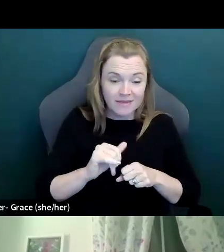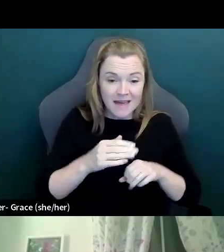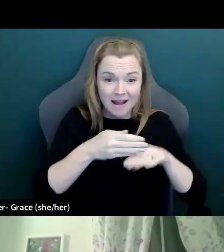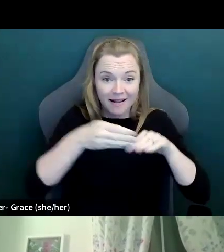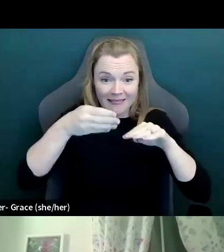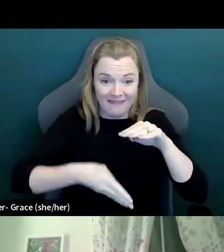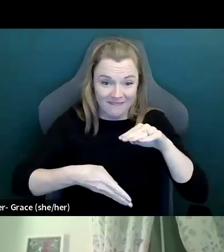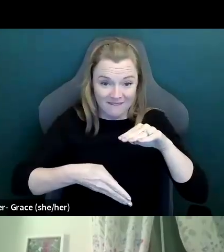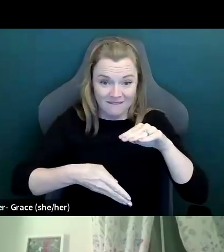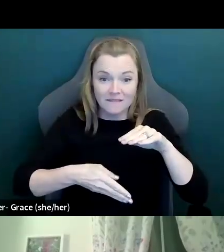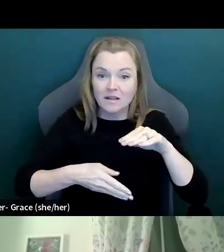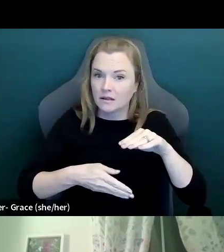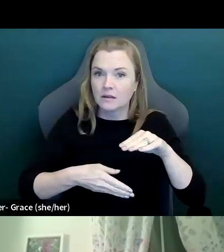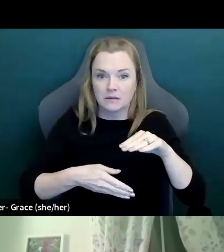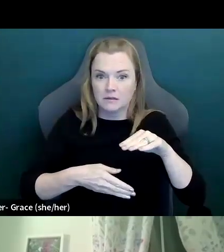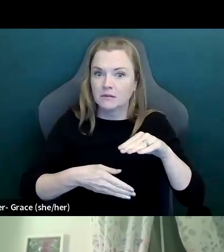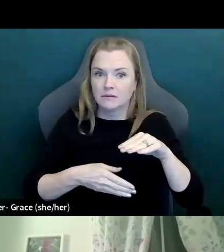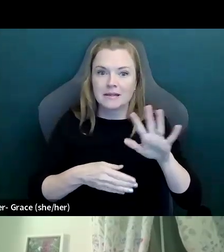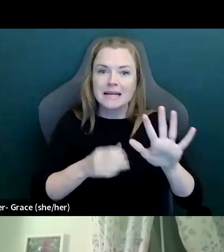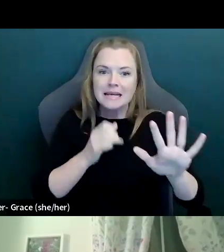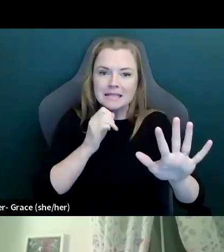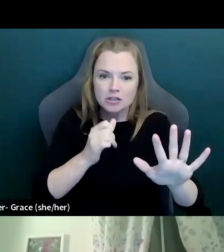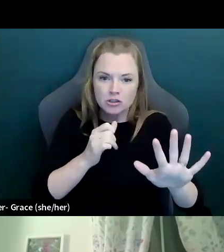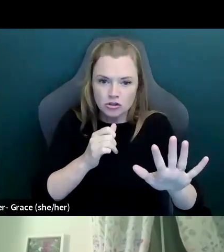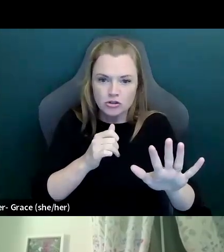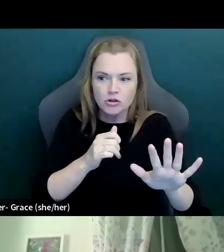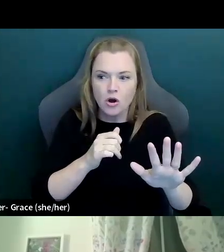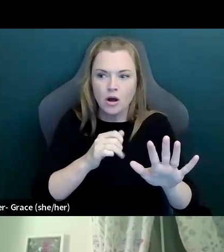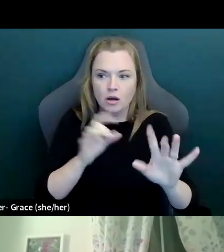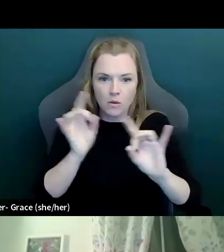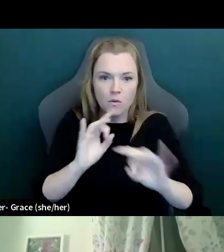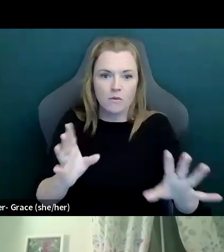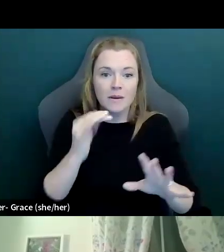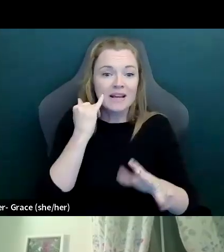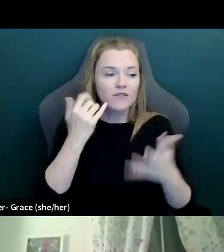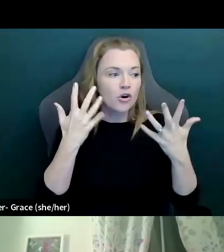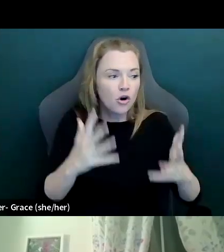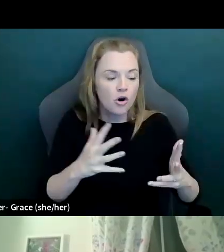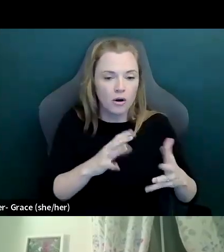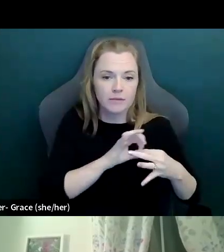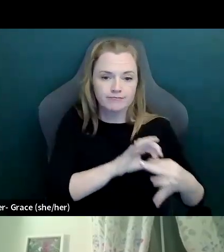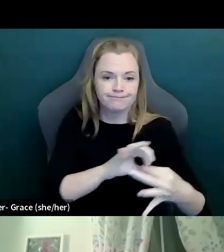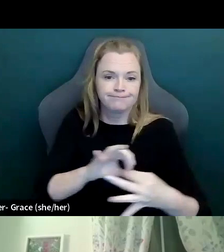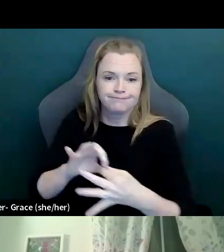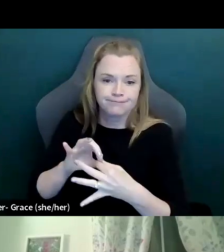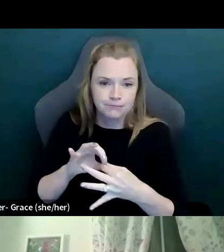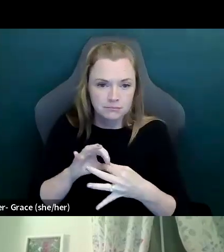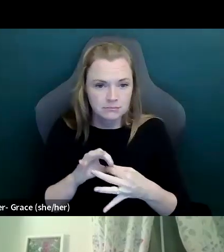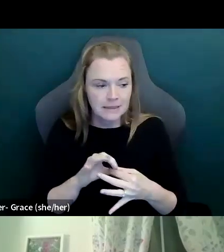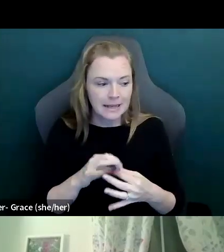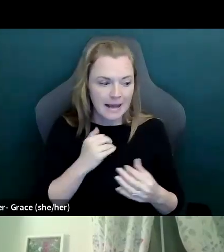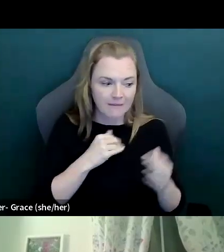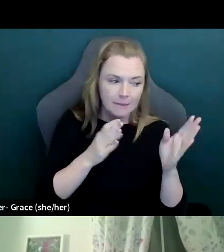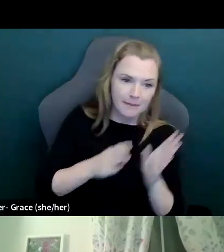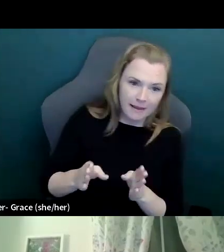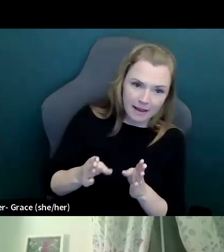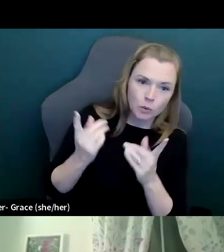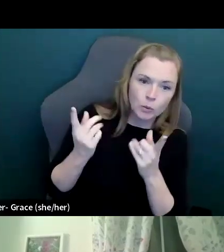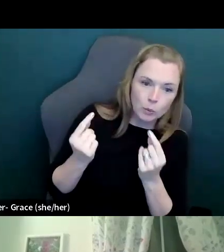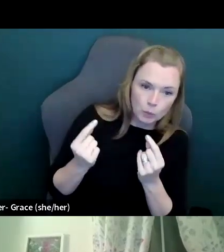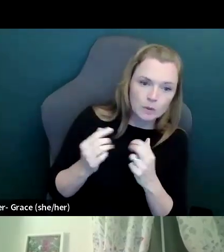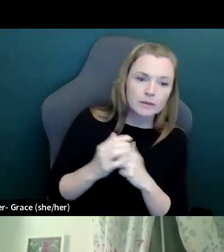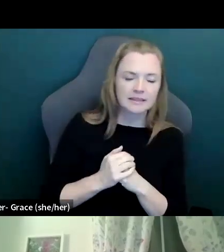about is not going to be as bad if you are already established in what you're going to do and the direction you're